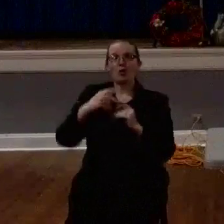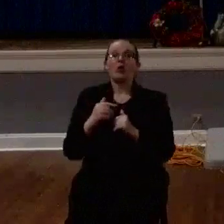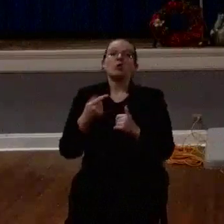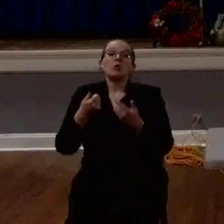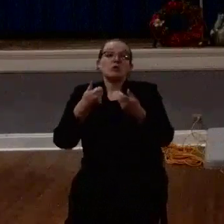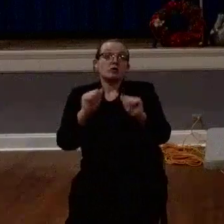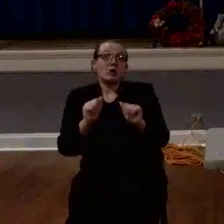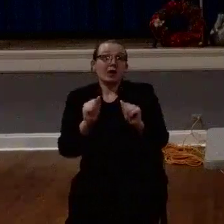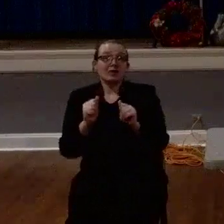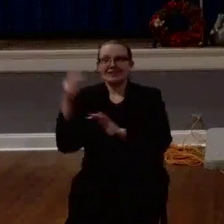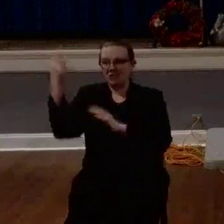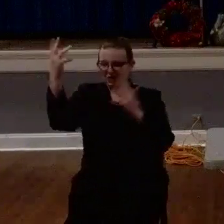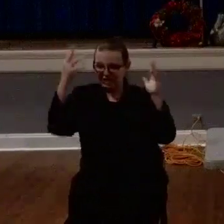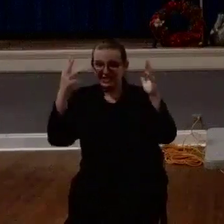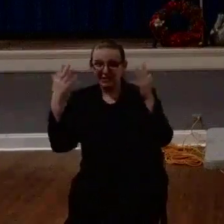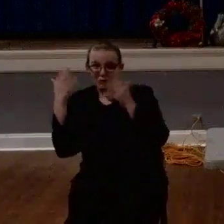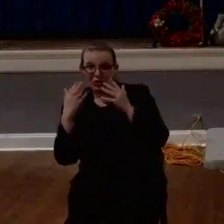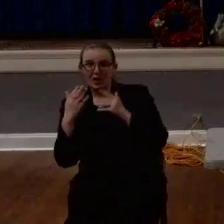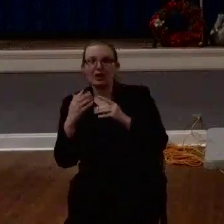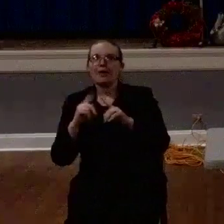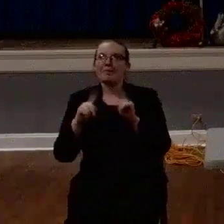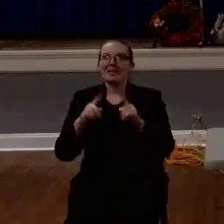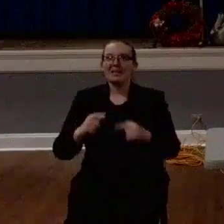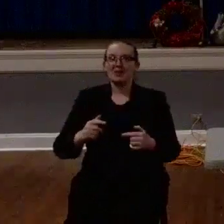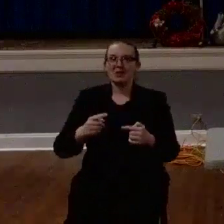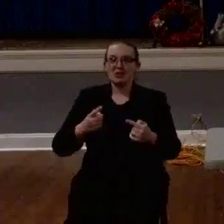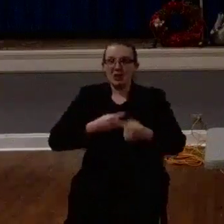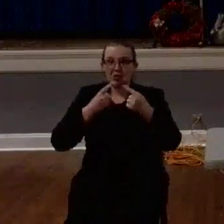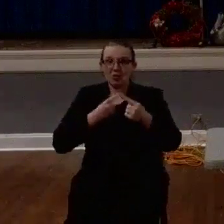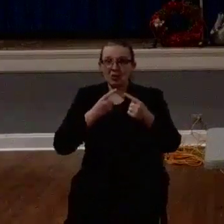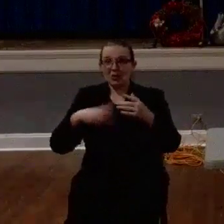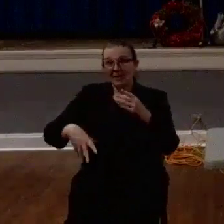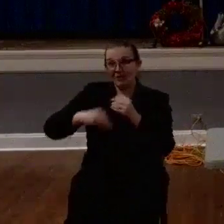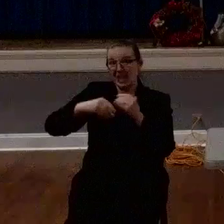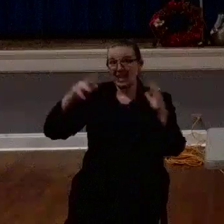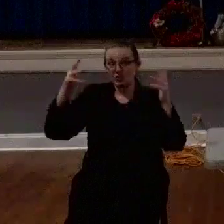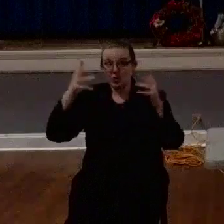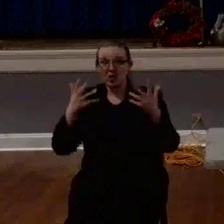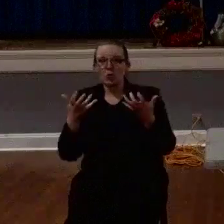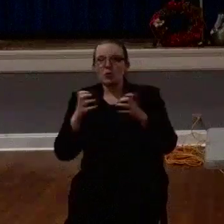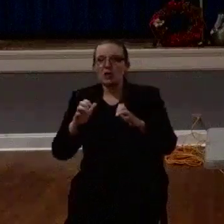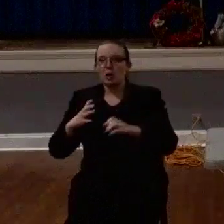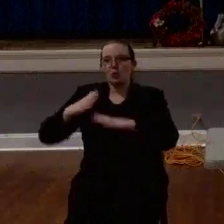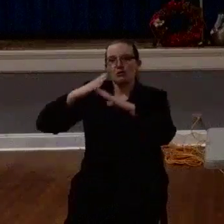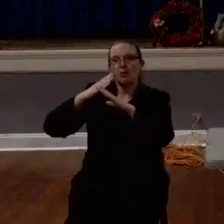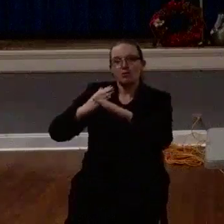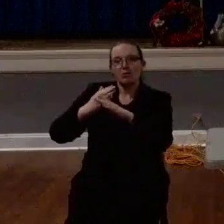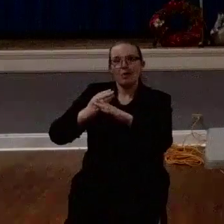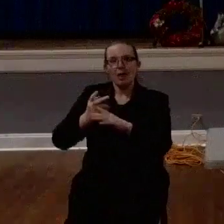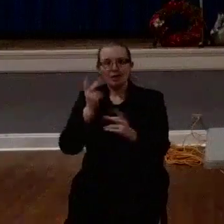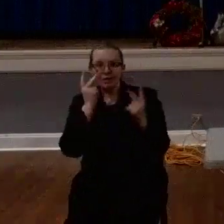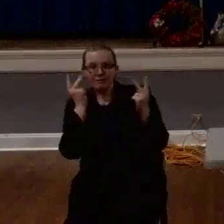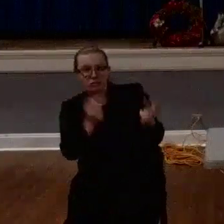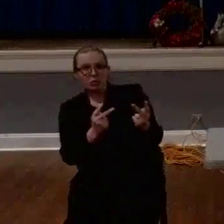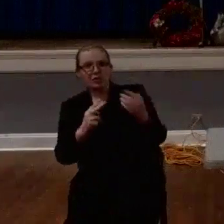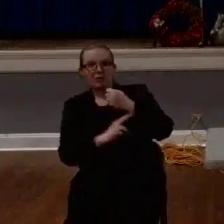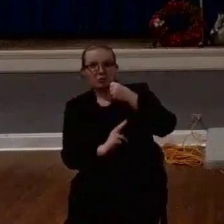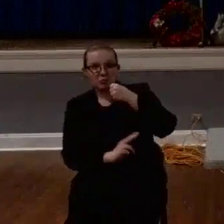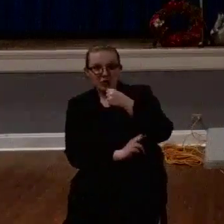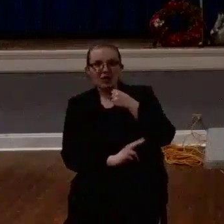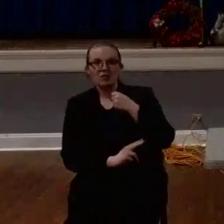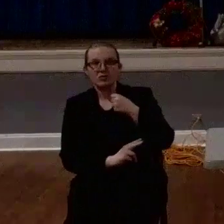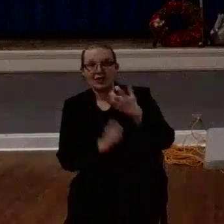there. The difficulty we have to be careful and mindful about as we're adding trees is to not block views of the bridge from the distance. So as we were doing the modeling,